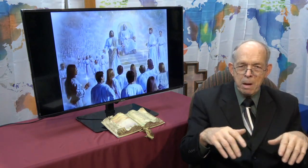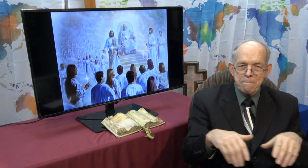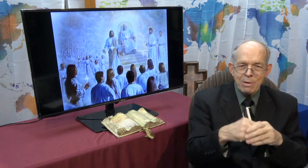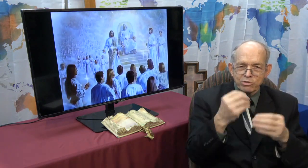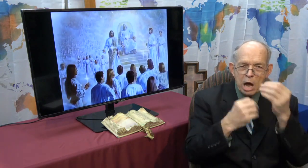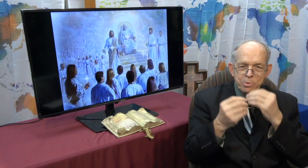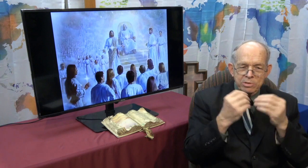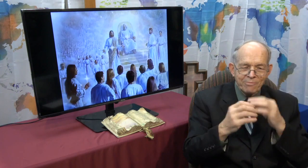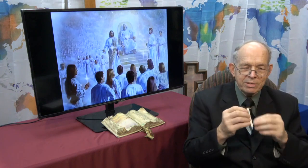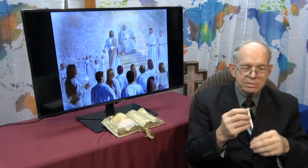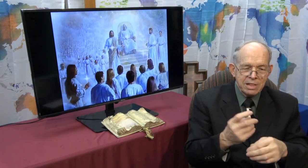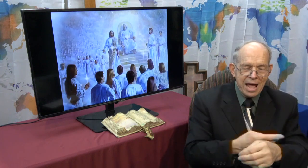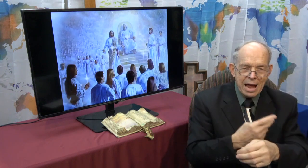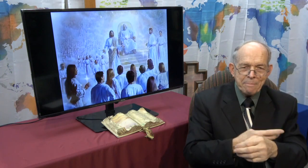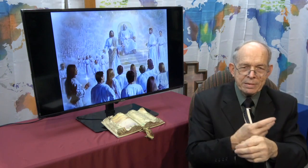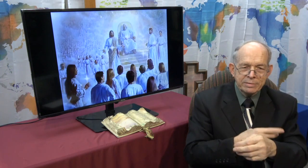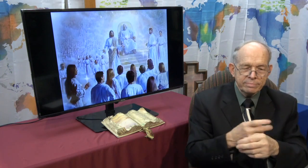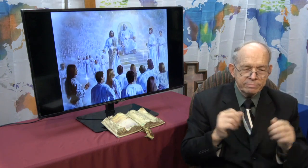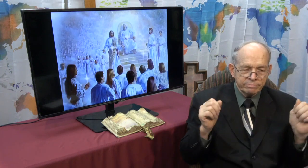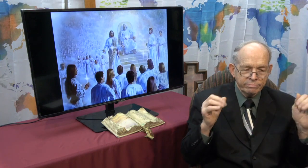Mary suffered like a lamb.